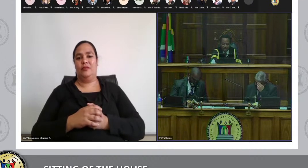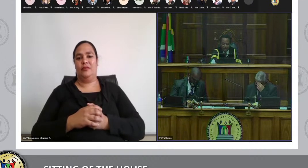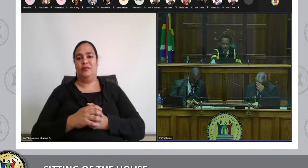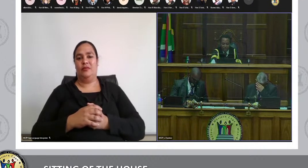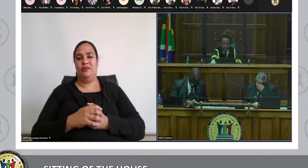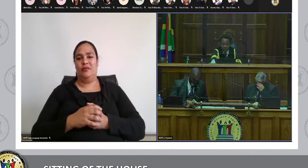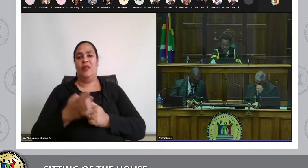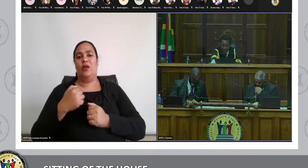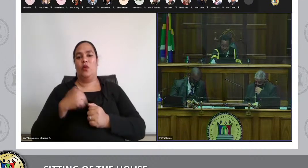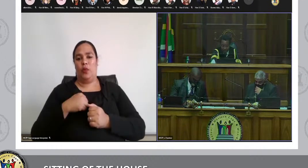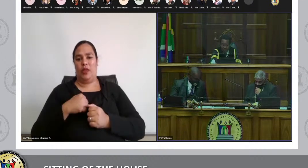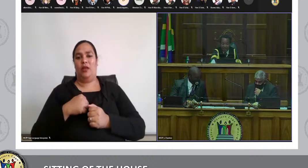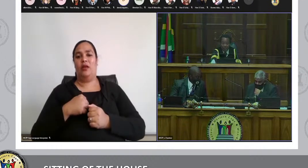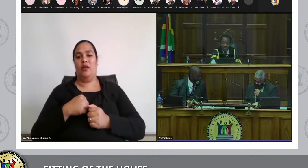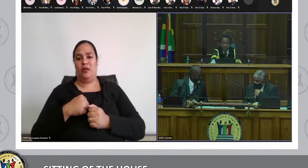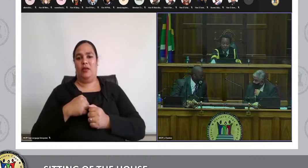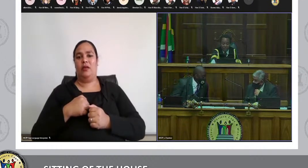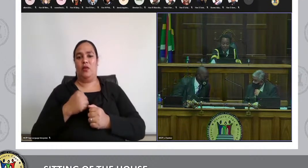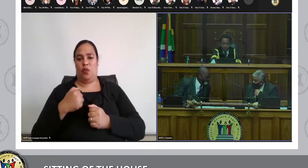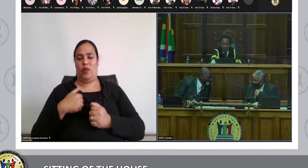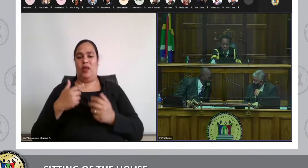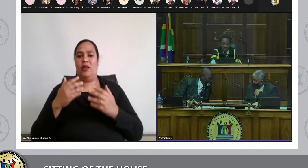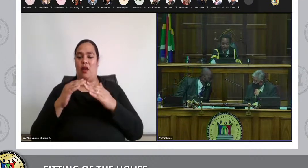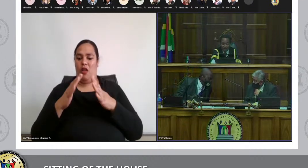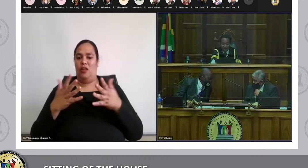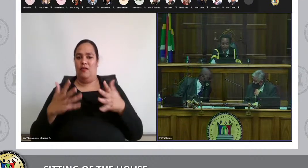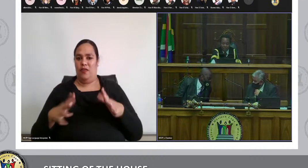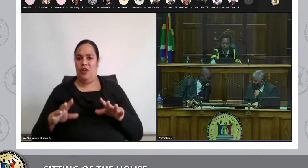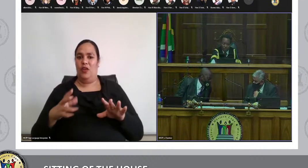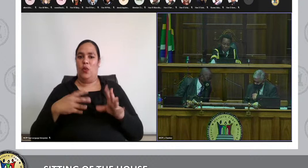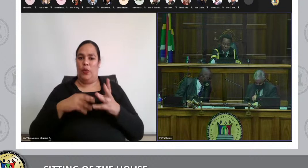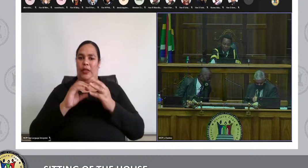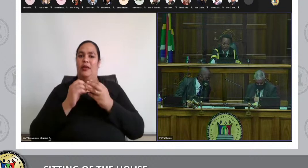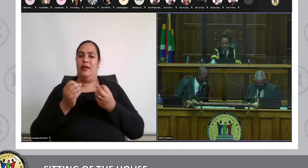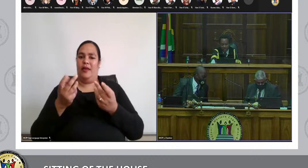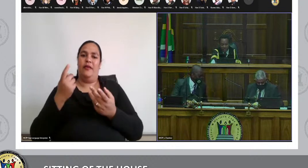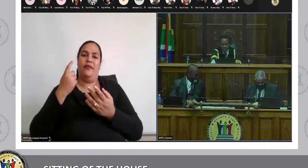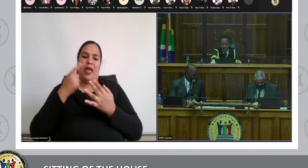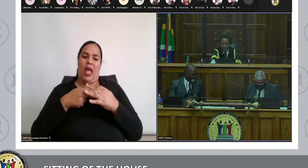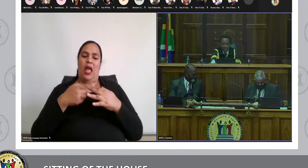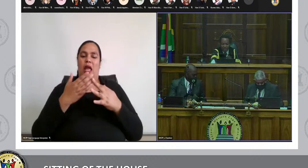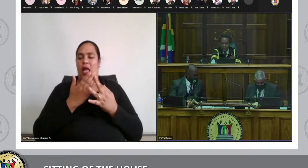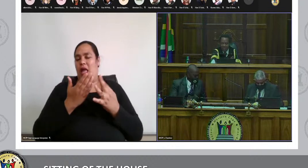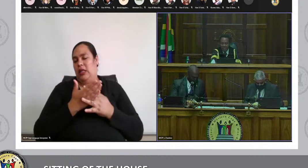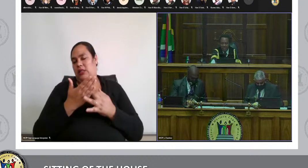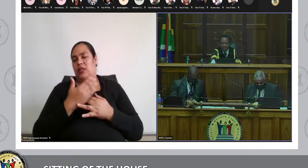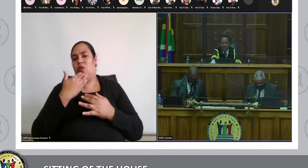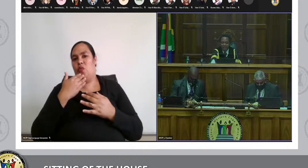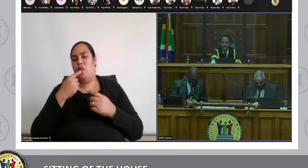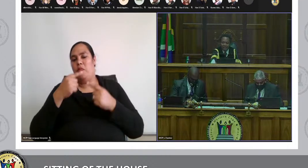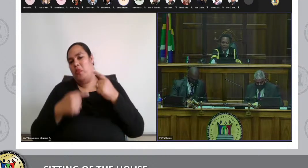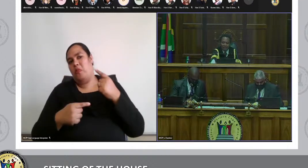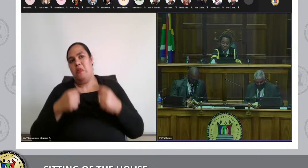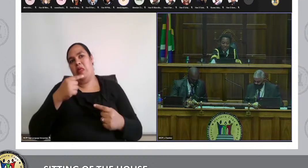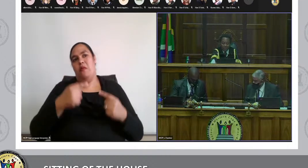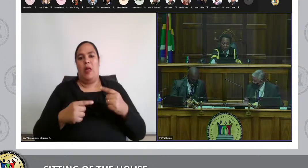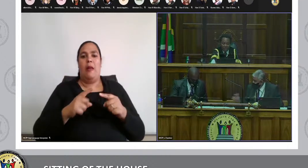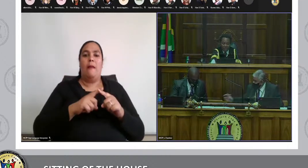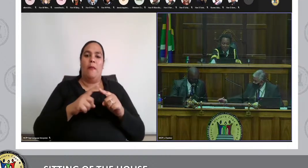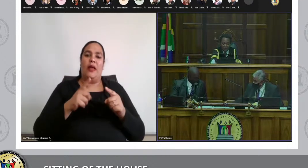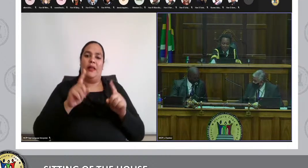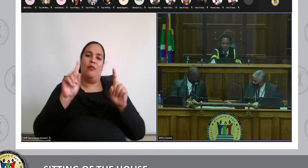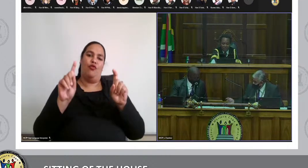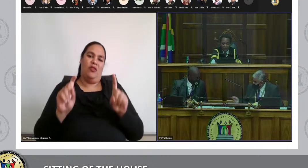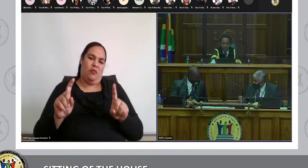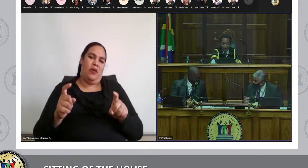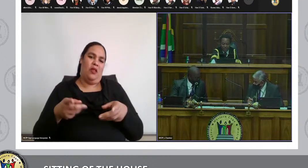We have been in the House accommodating members who would be lost and come back. That's the principle that